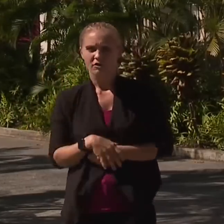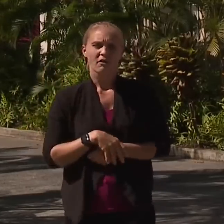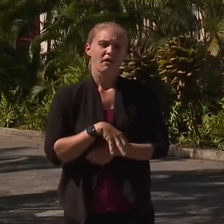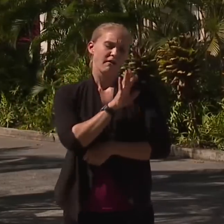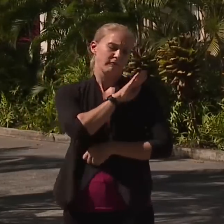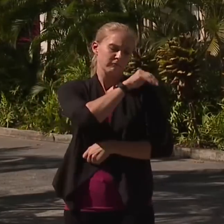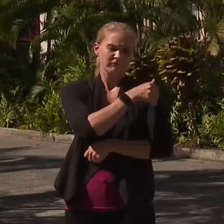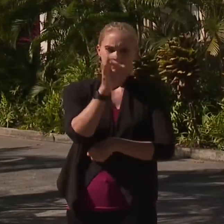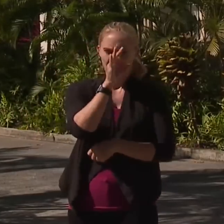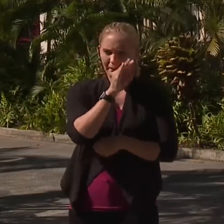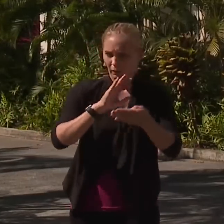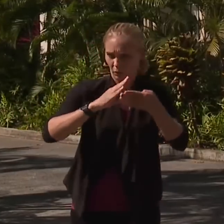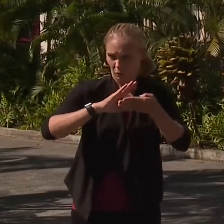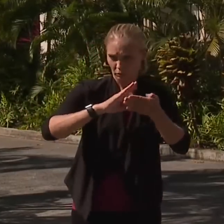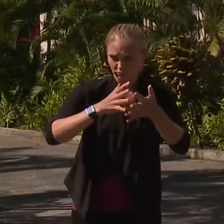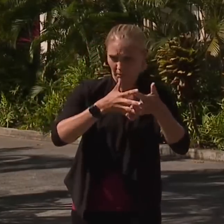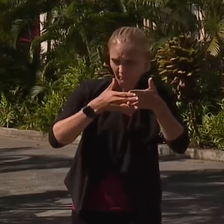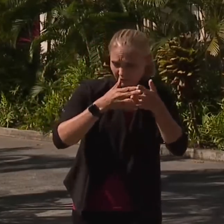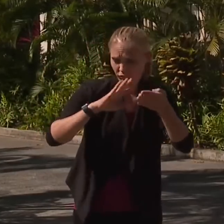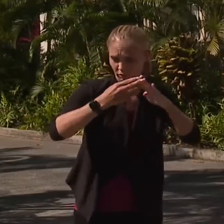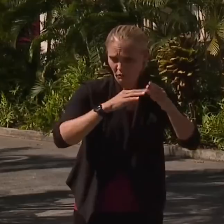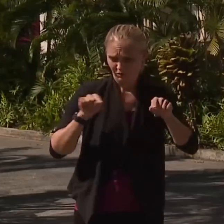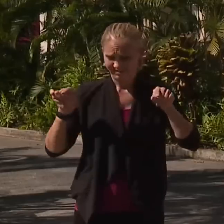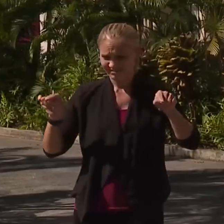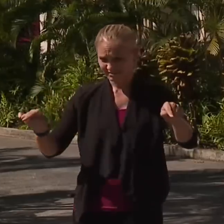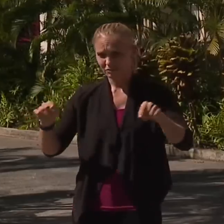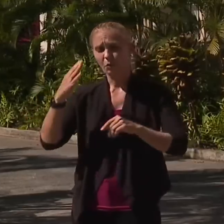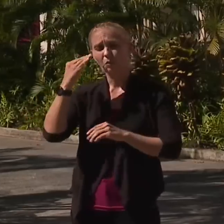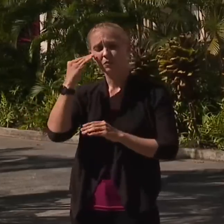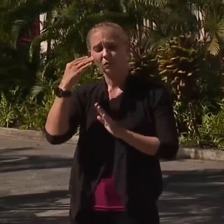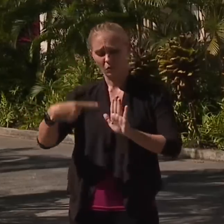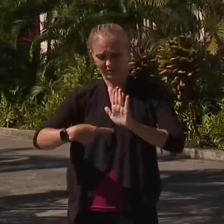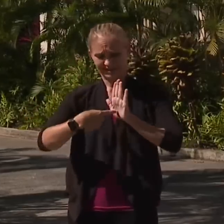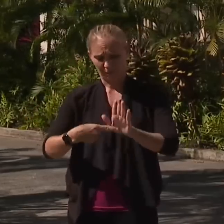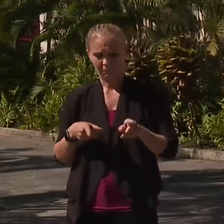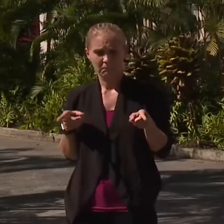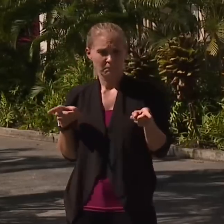community. We know that, for example, here's an example.